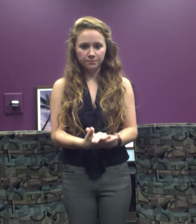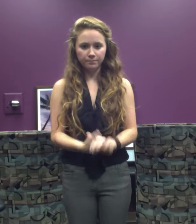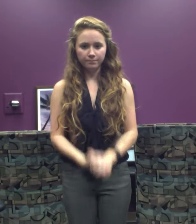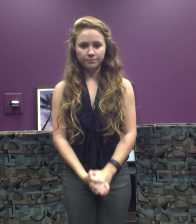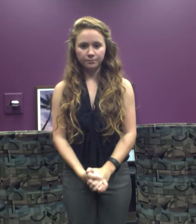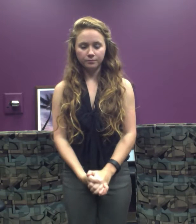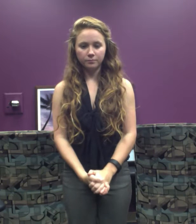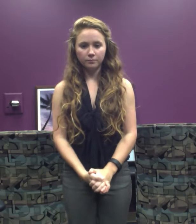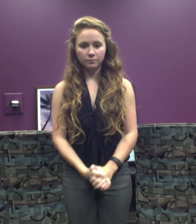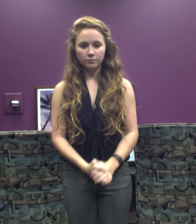shorter,